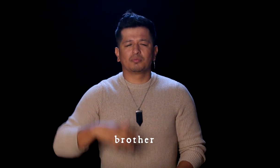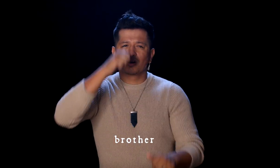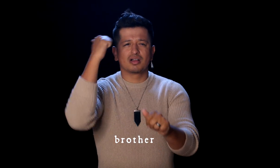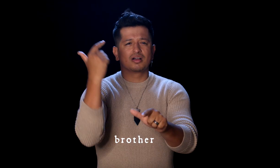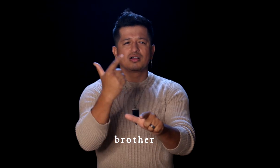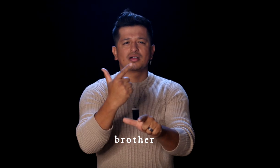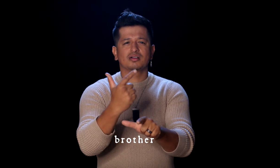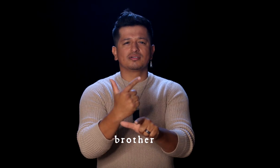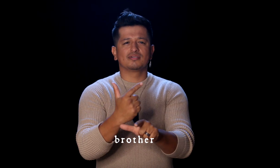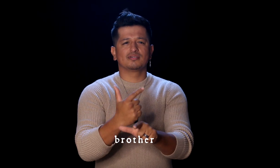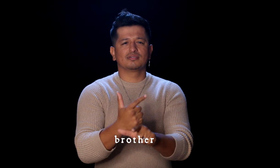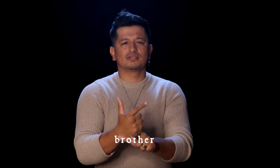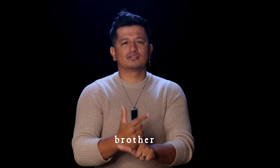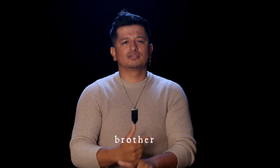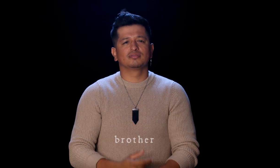brother